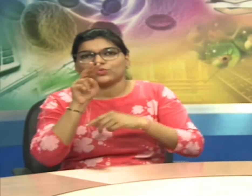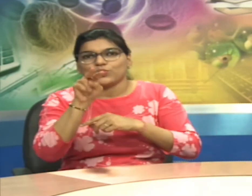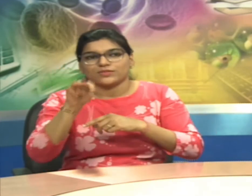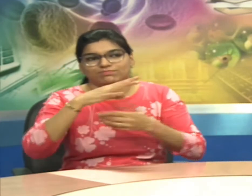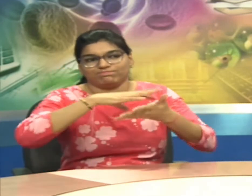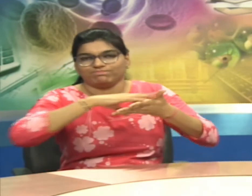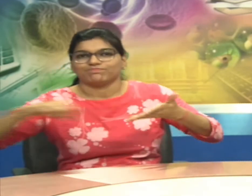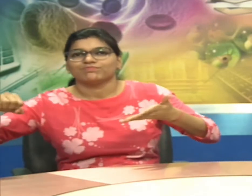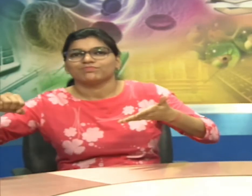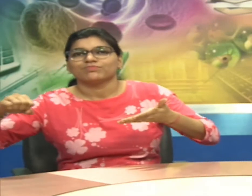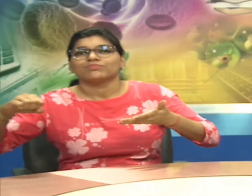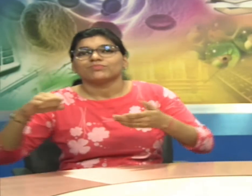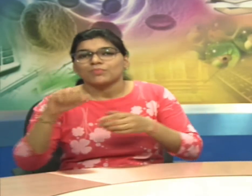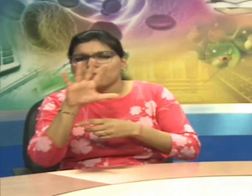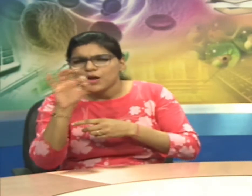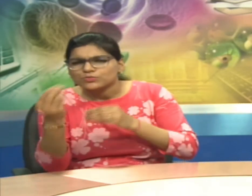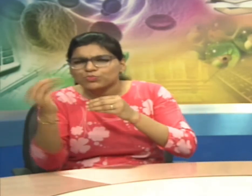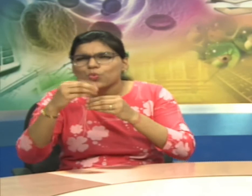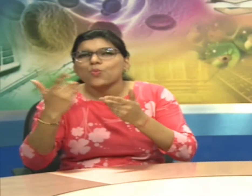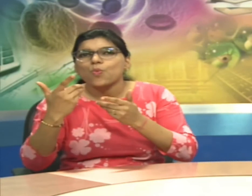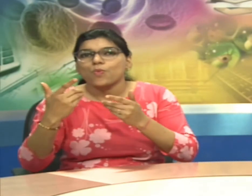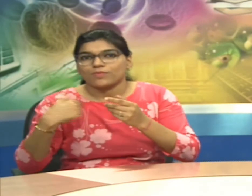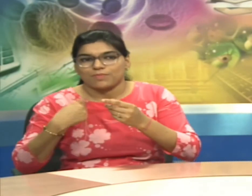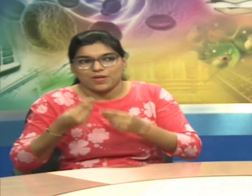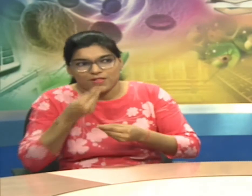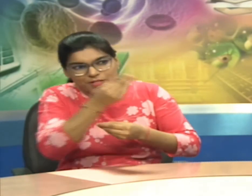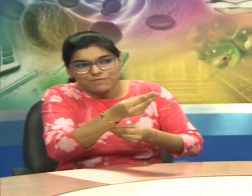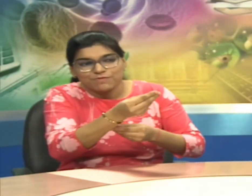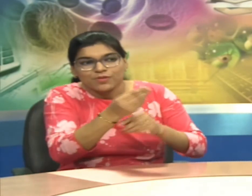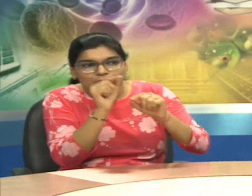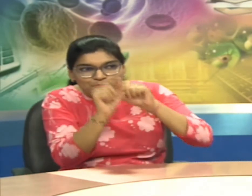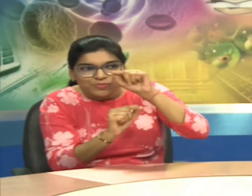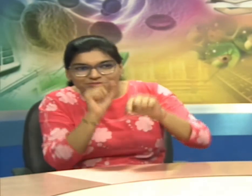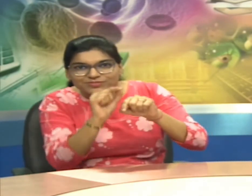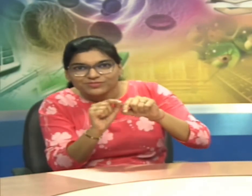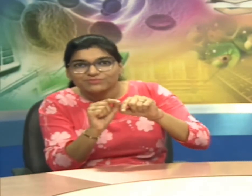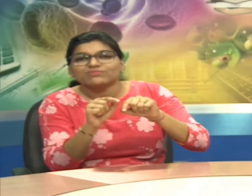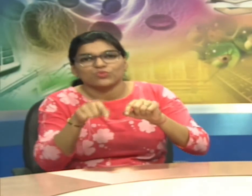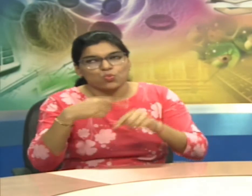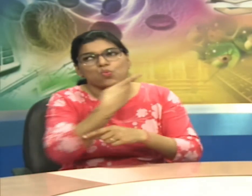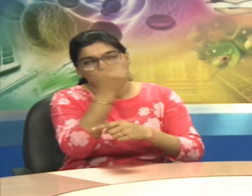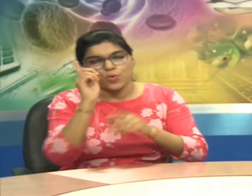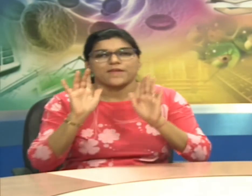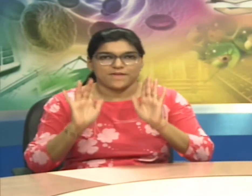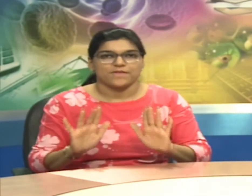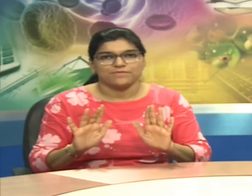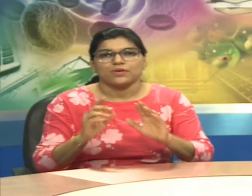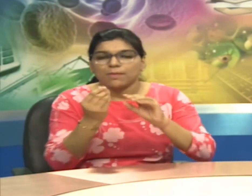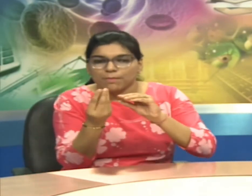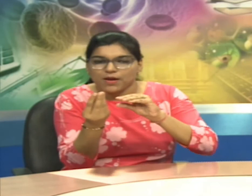give it back 2000, bank firstly cut the given amount, that is 1500, and 500 will save automatically in your